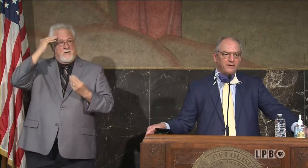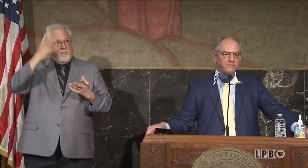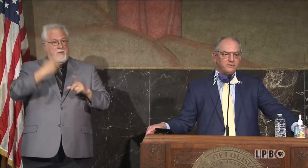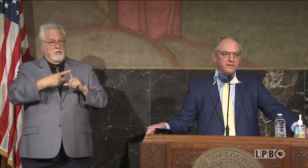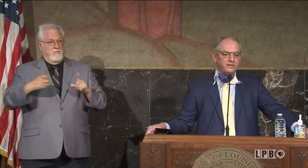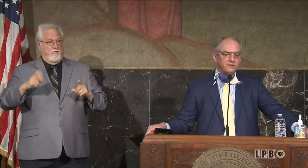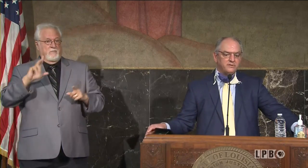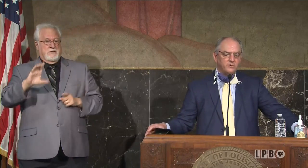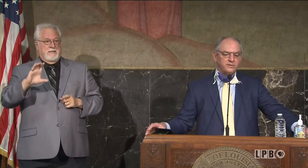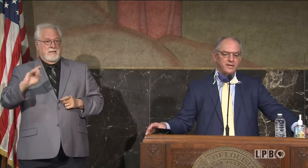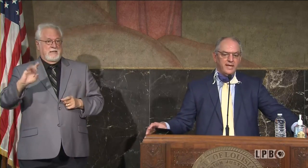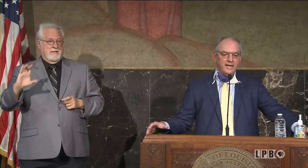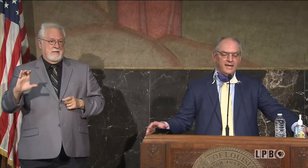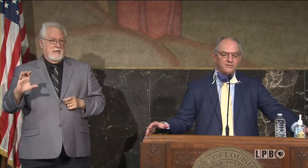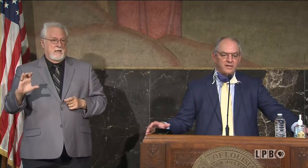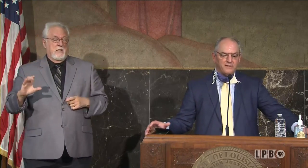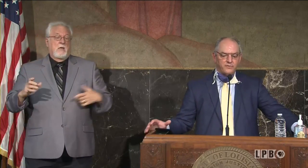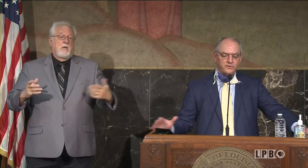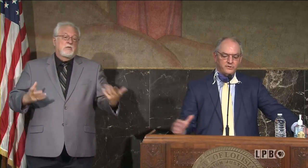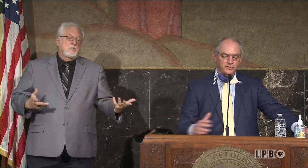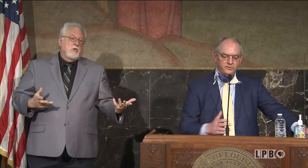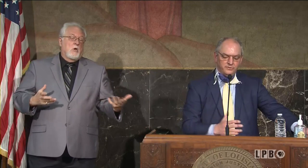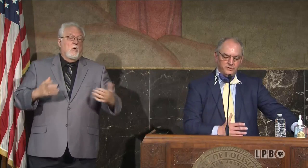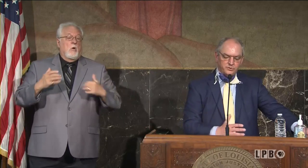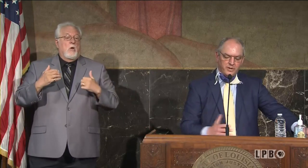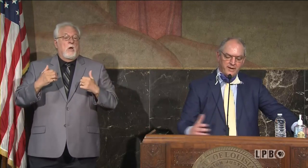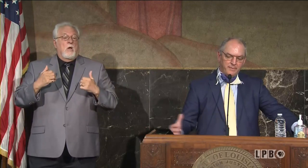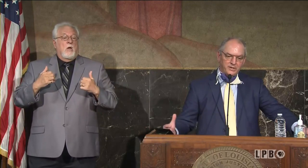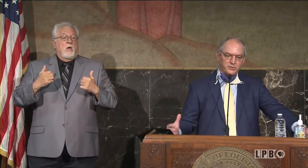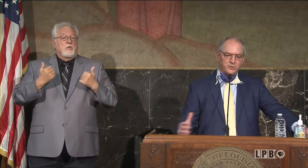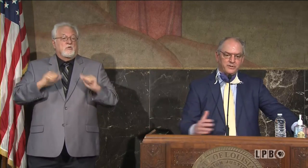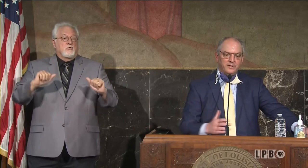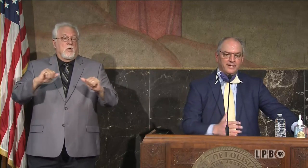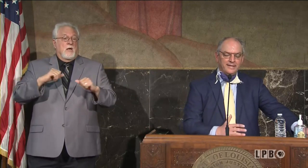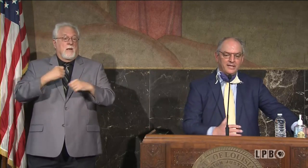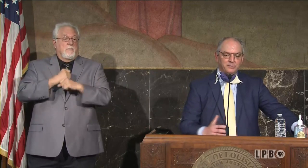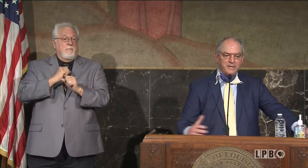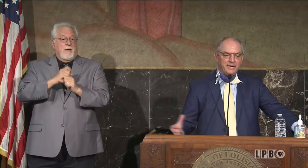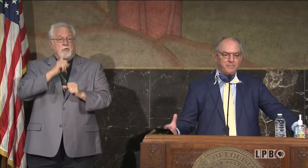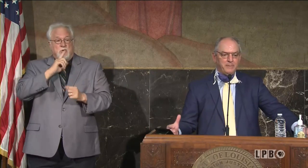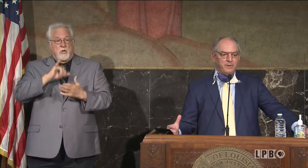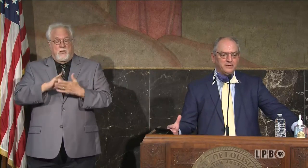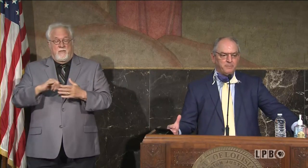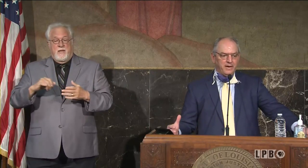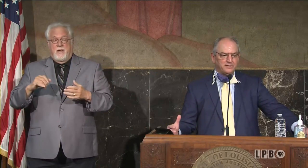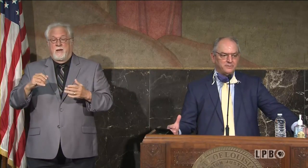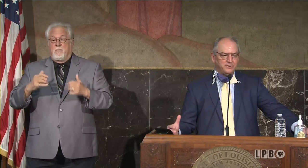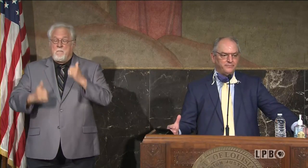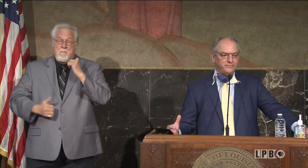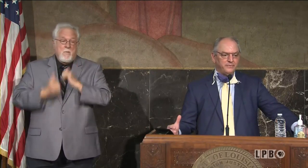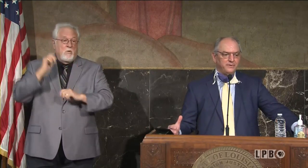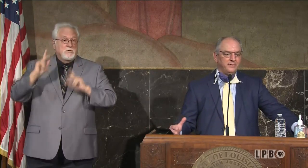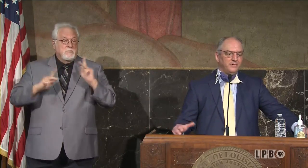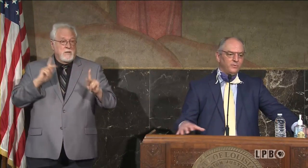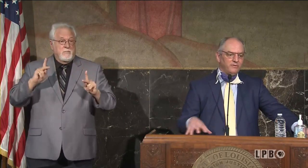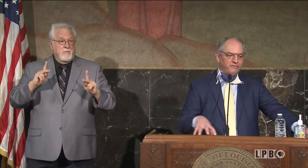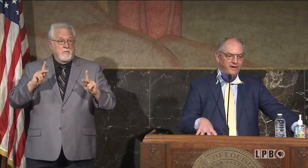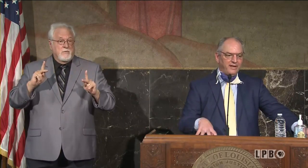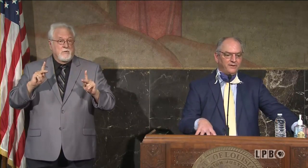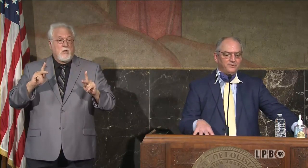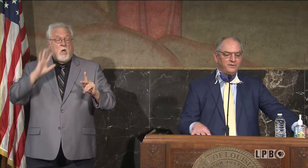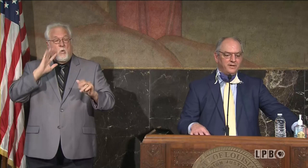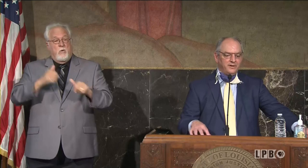we're getting out of the CDC. So it's an effort to try to make sure that as many people as possible